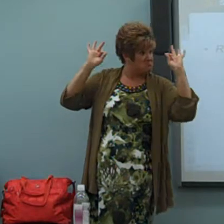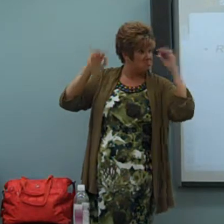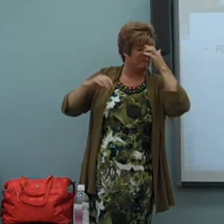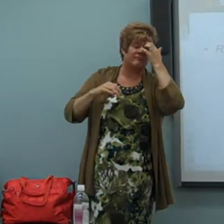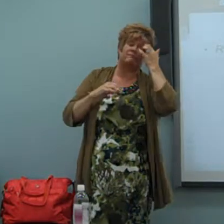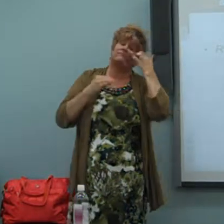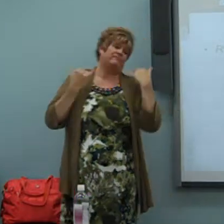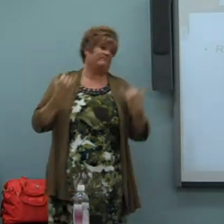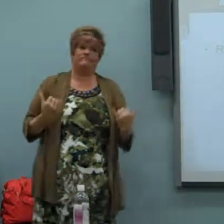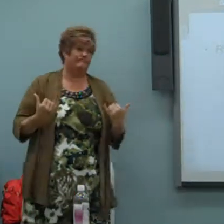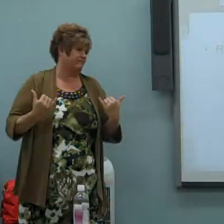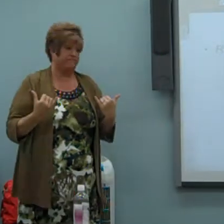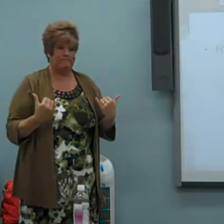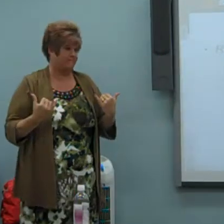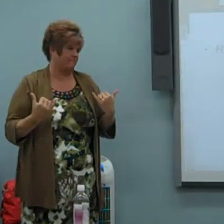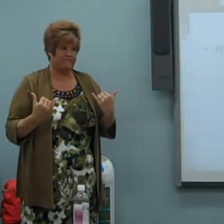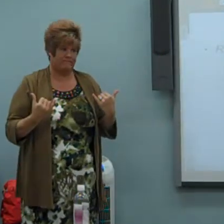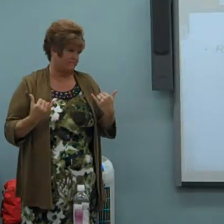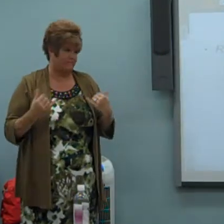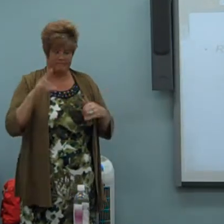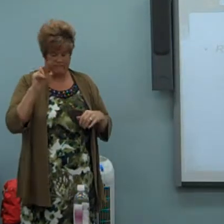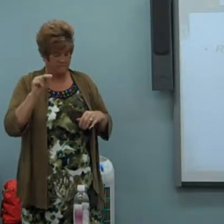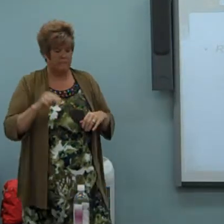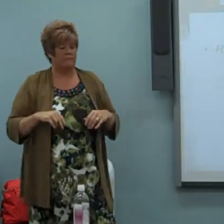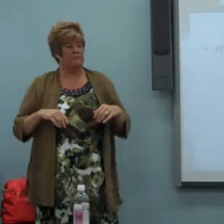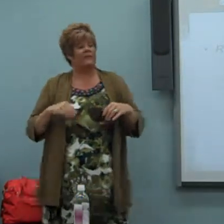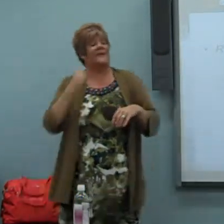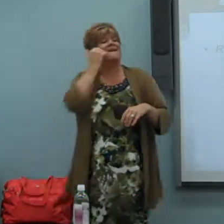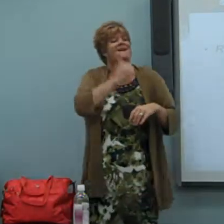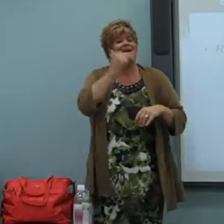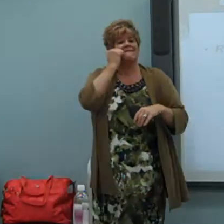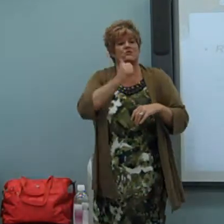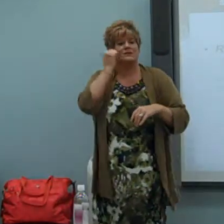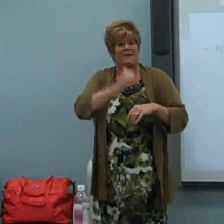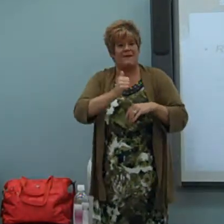Got the money, getting paid. But now, no.